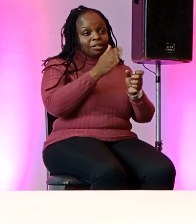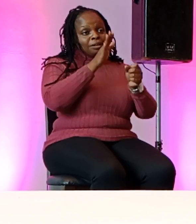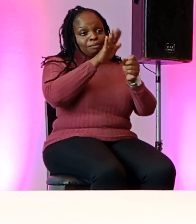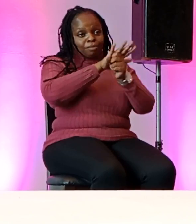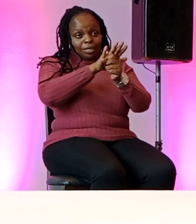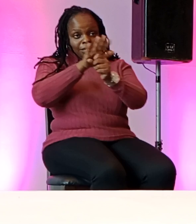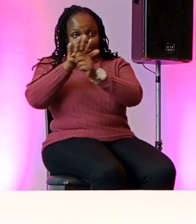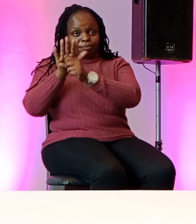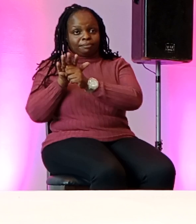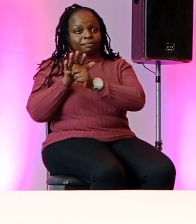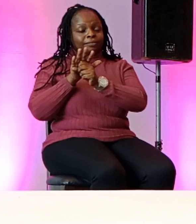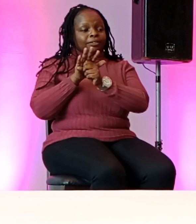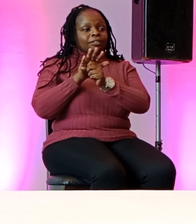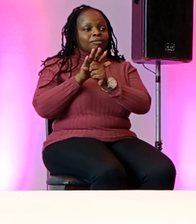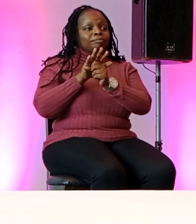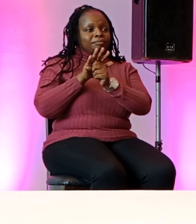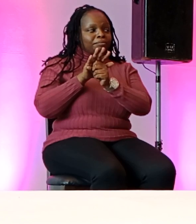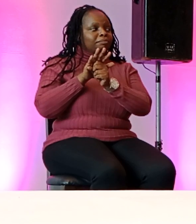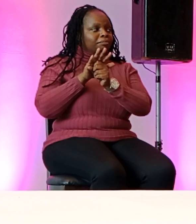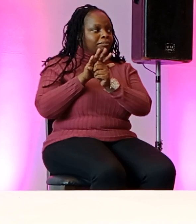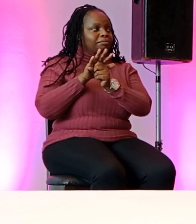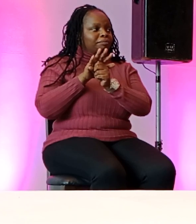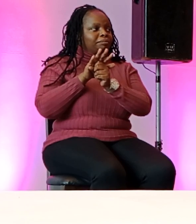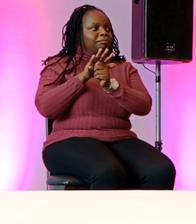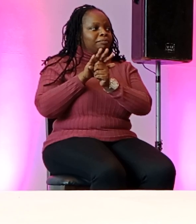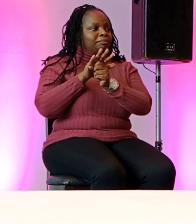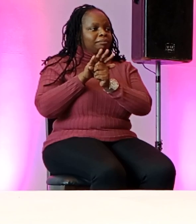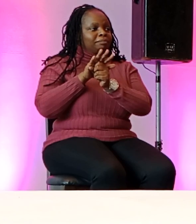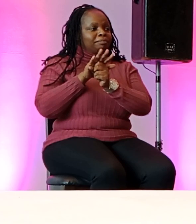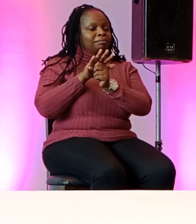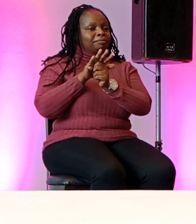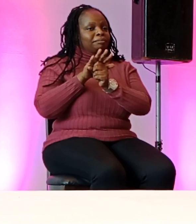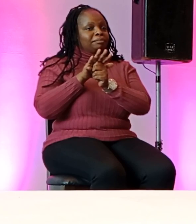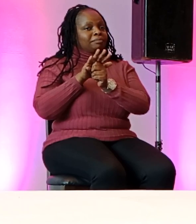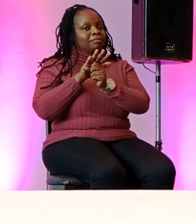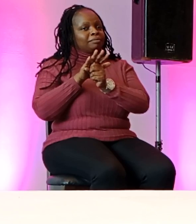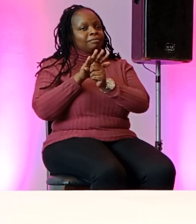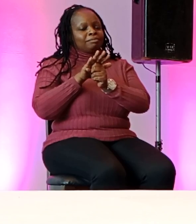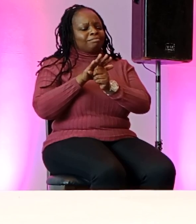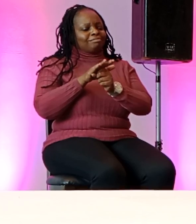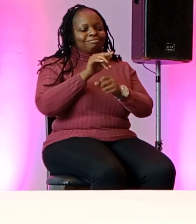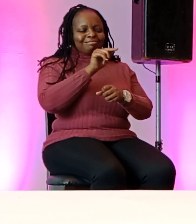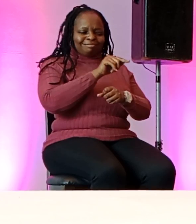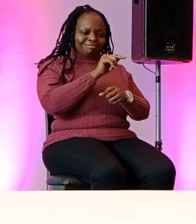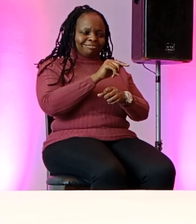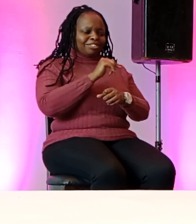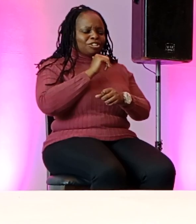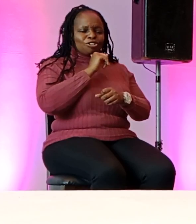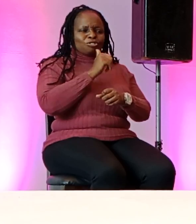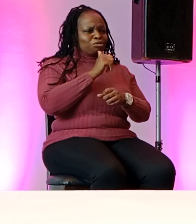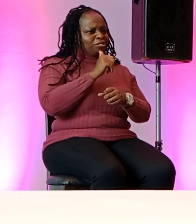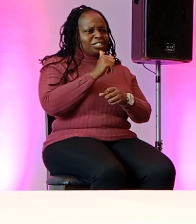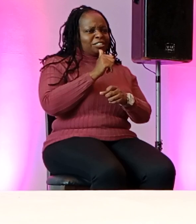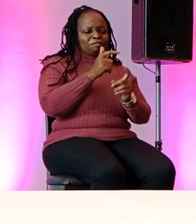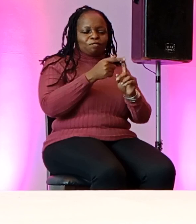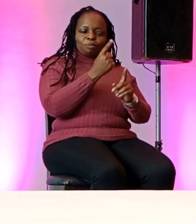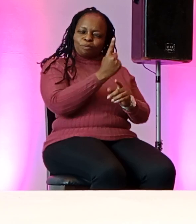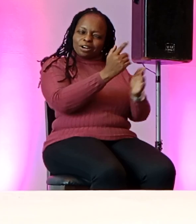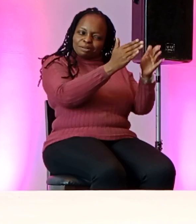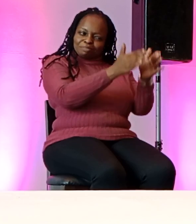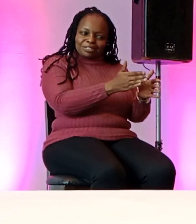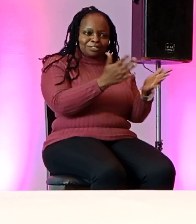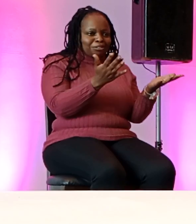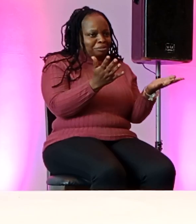Majority, but by the way, that is not just from one person.